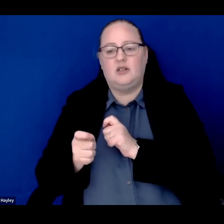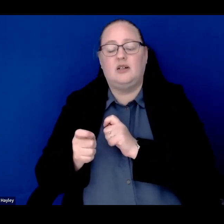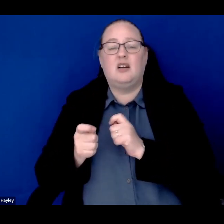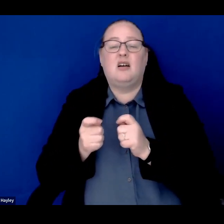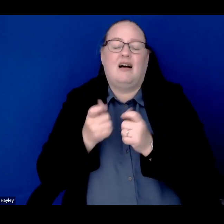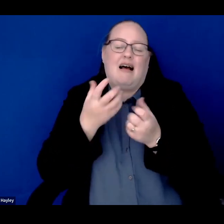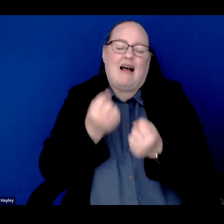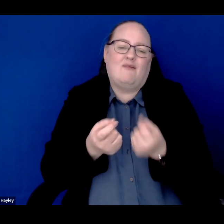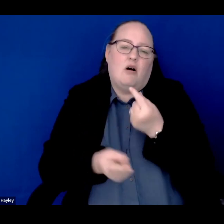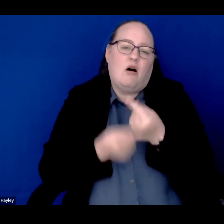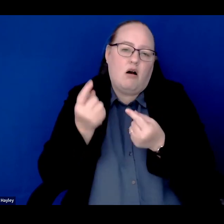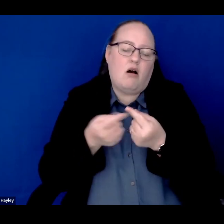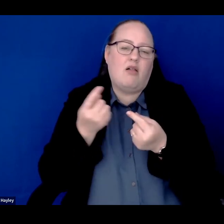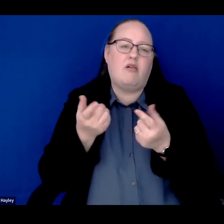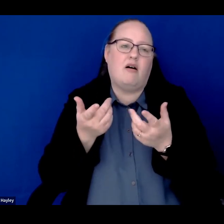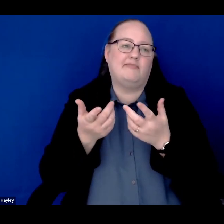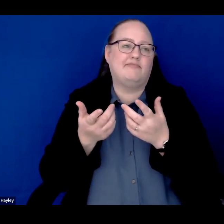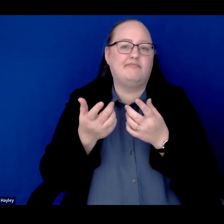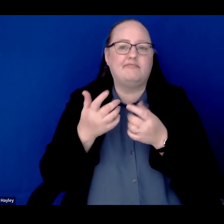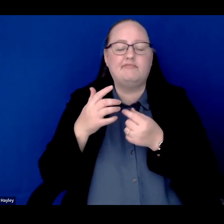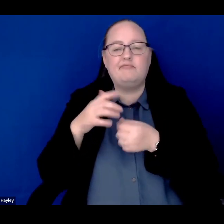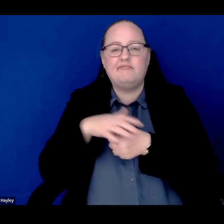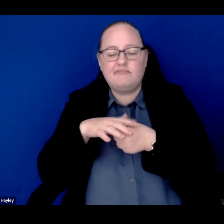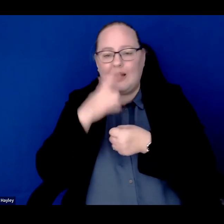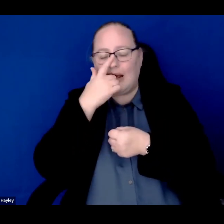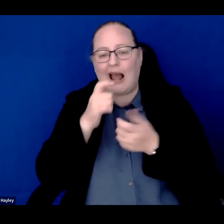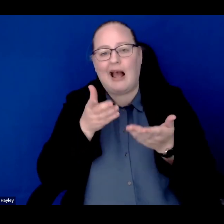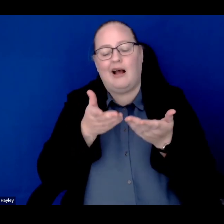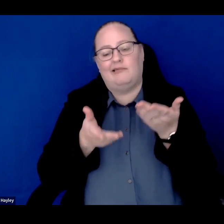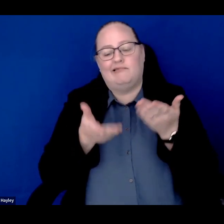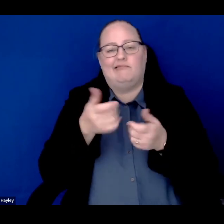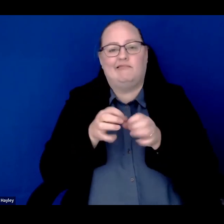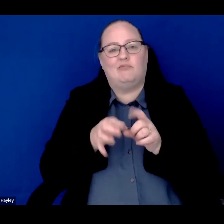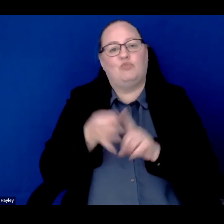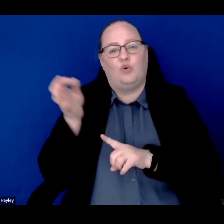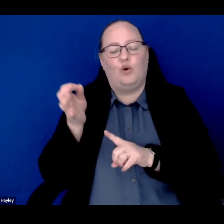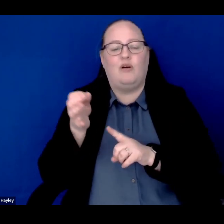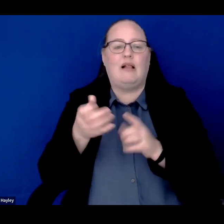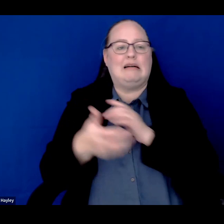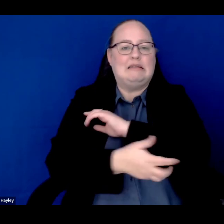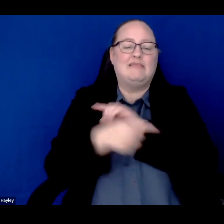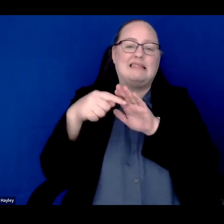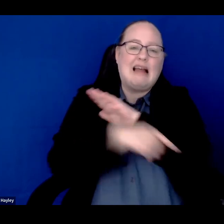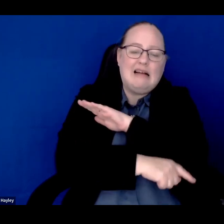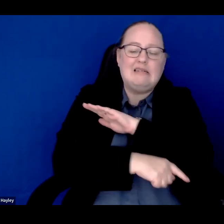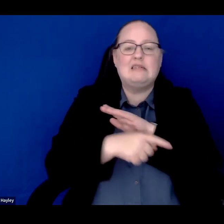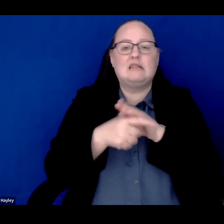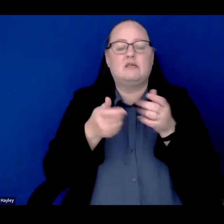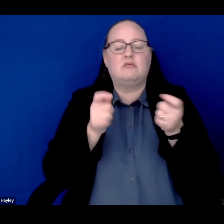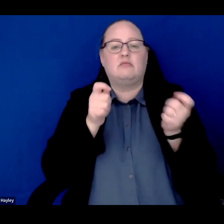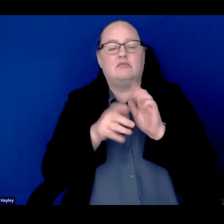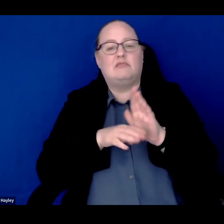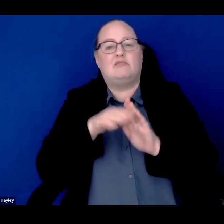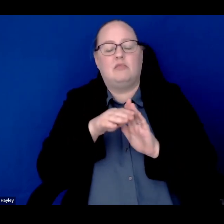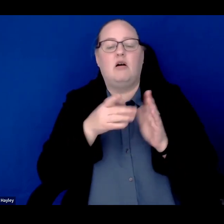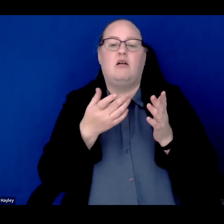rebalanced, unjust debts, redesigning international financial institutions, rebalancing voice in global governance, and